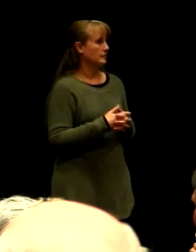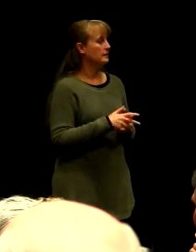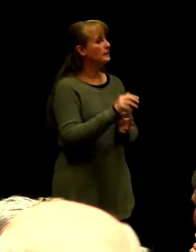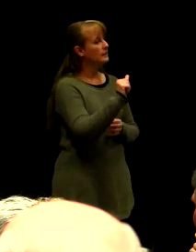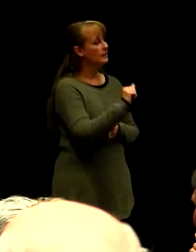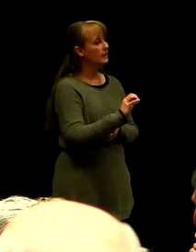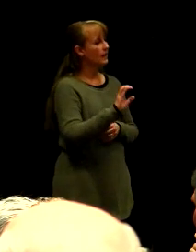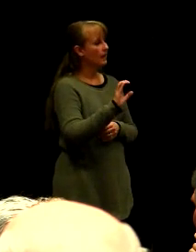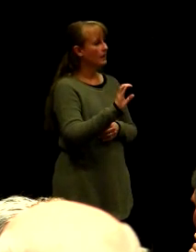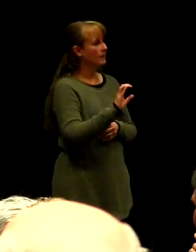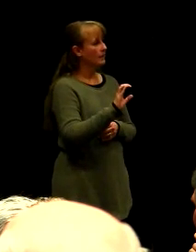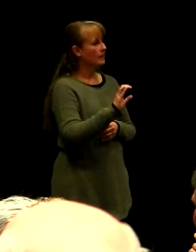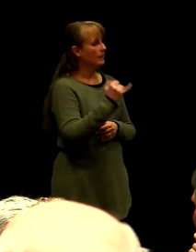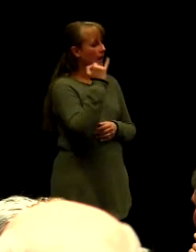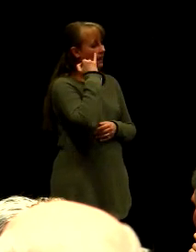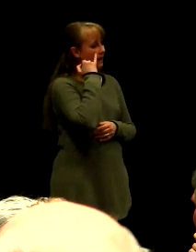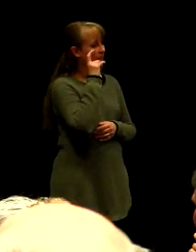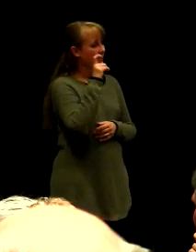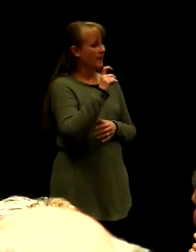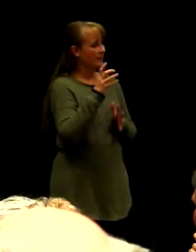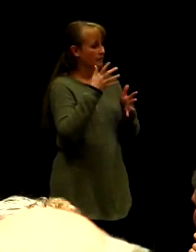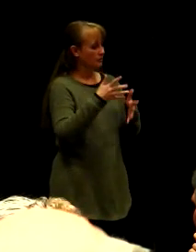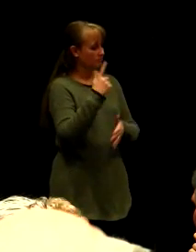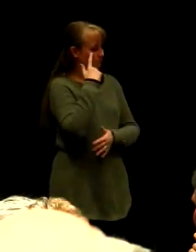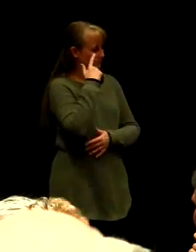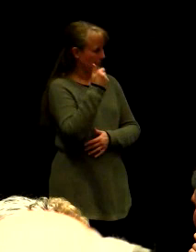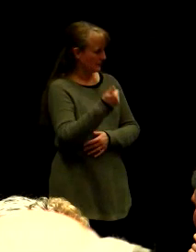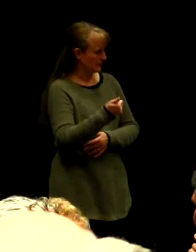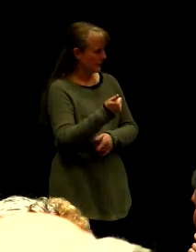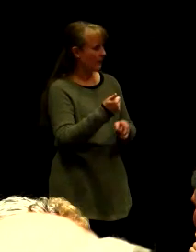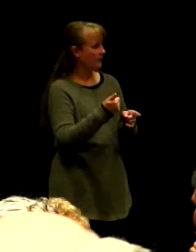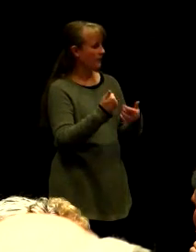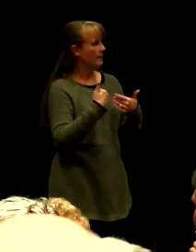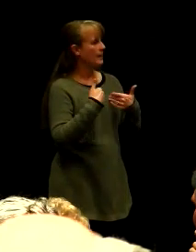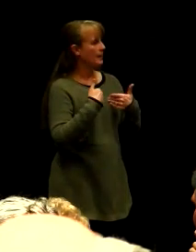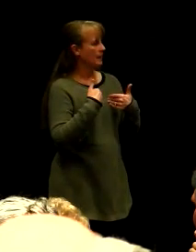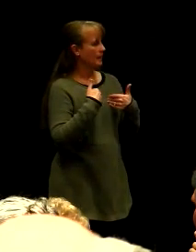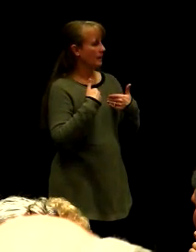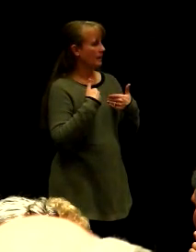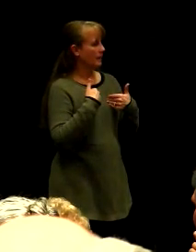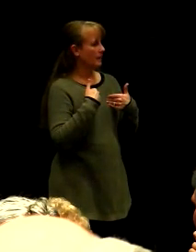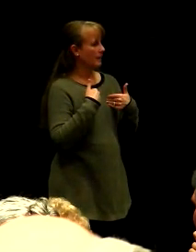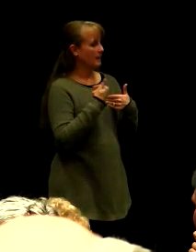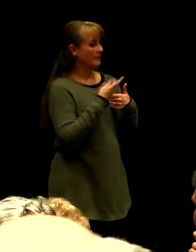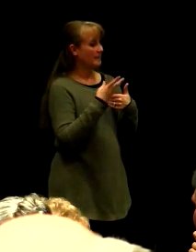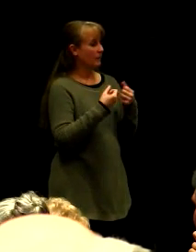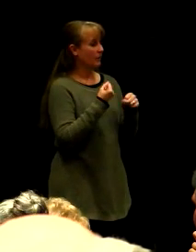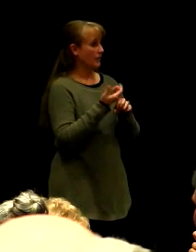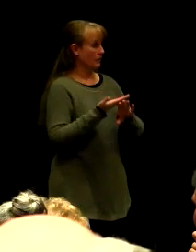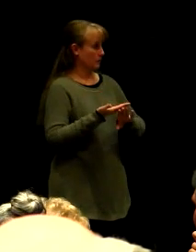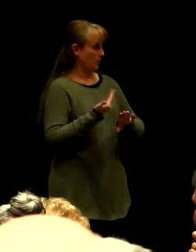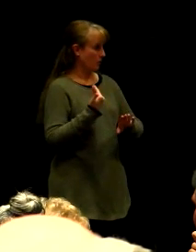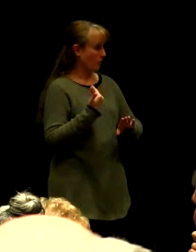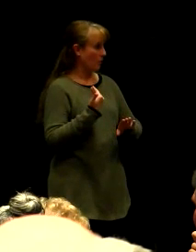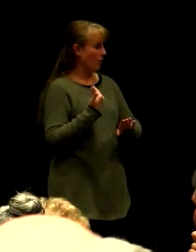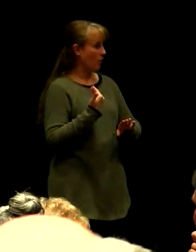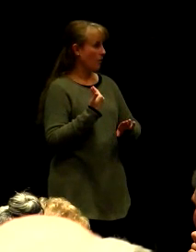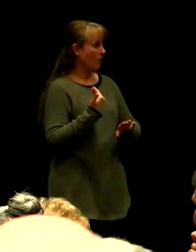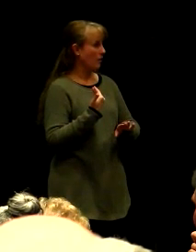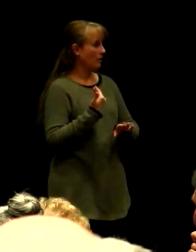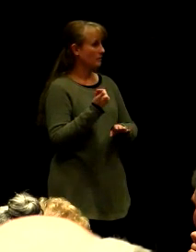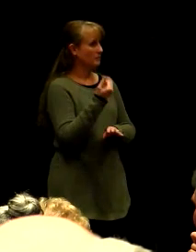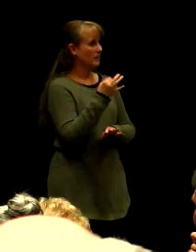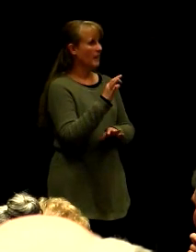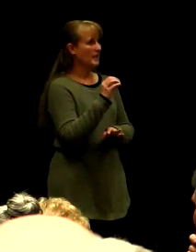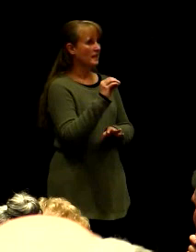Clarke, left to his own devices, had several years earlier in the